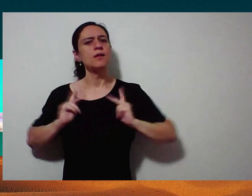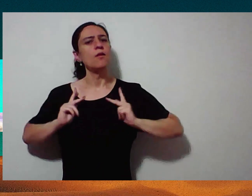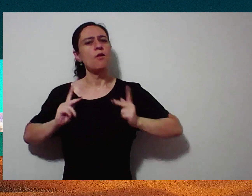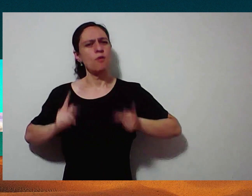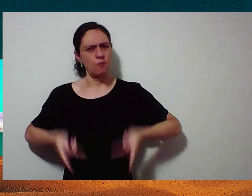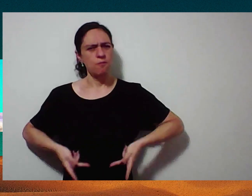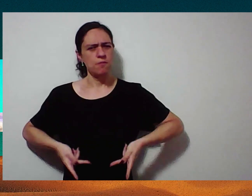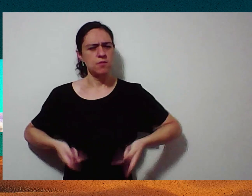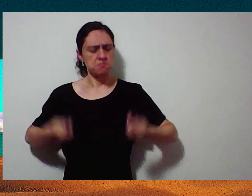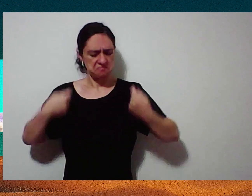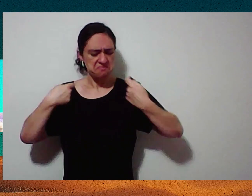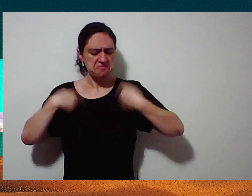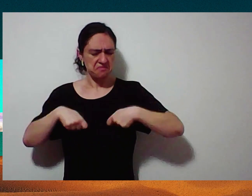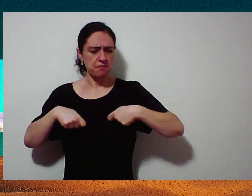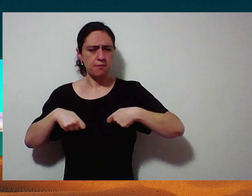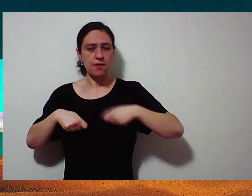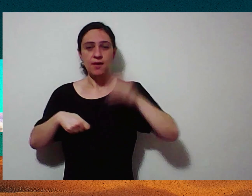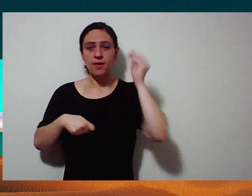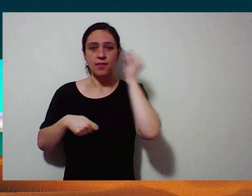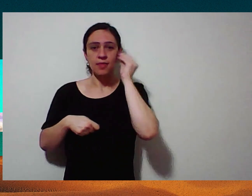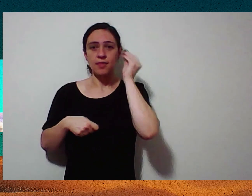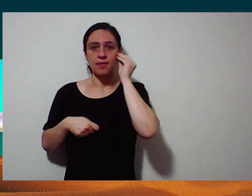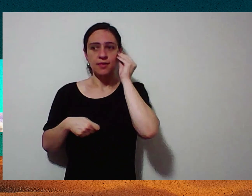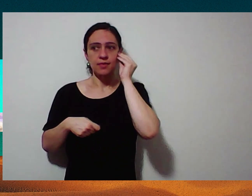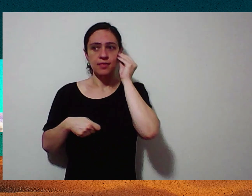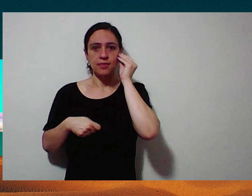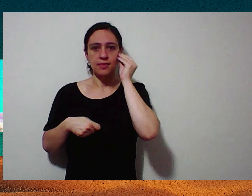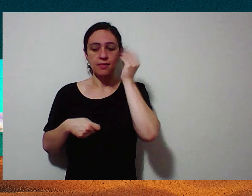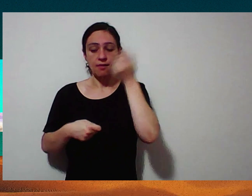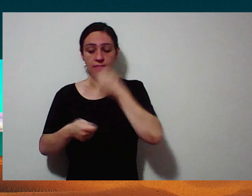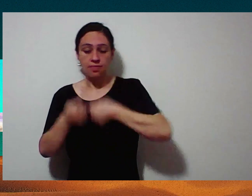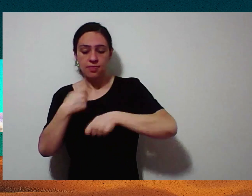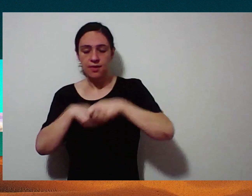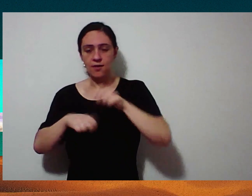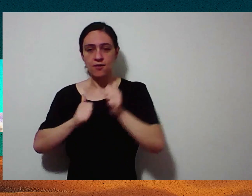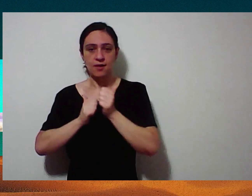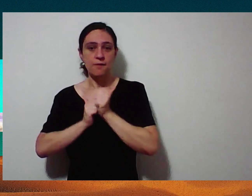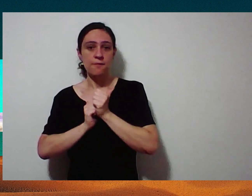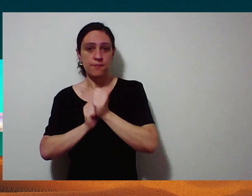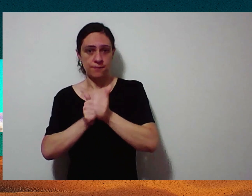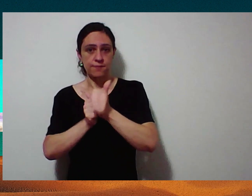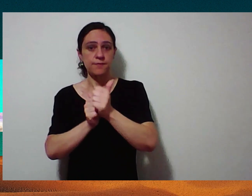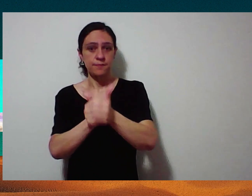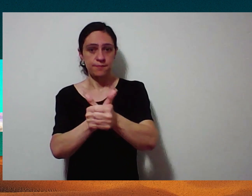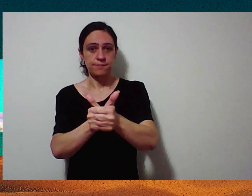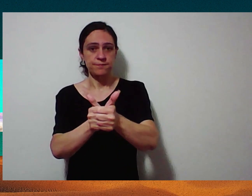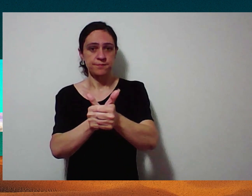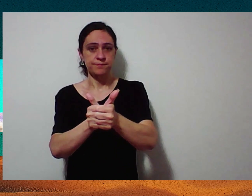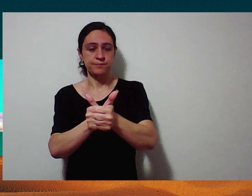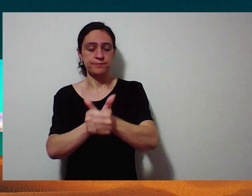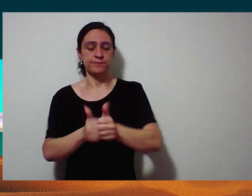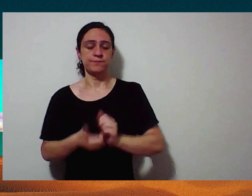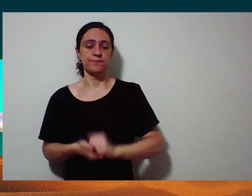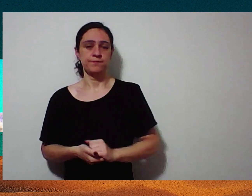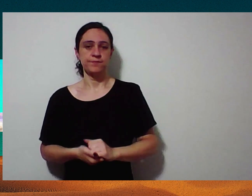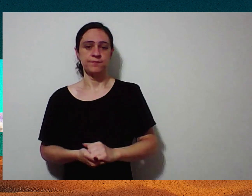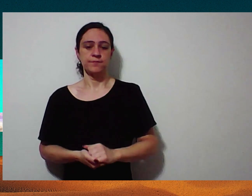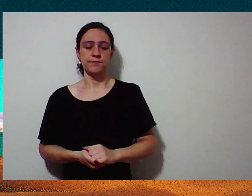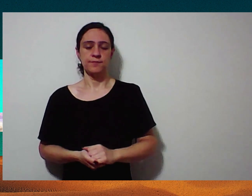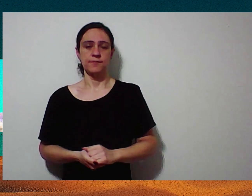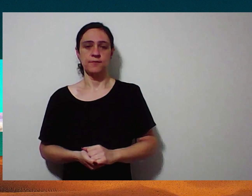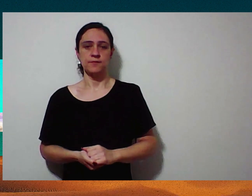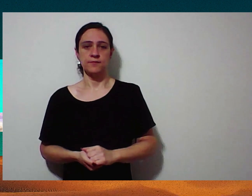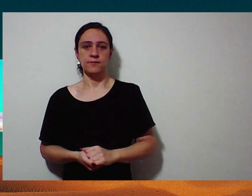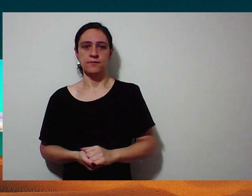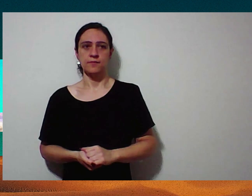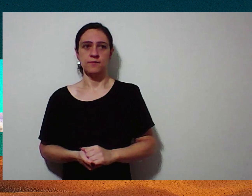tenta comprar apoios, seguidores. So man, with his own capacity, he tries to buy support and